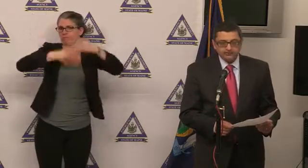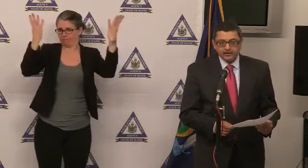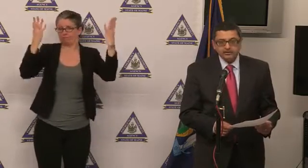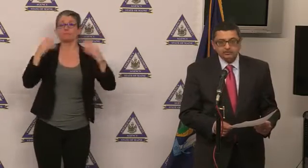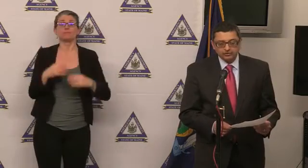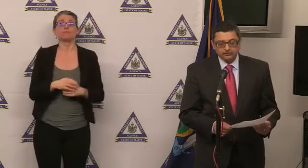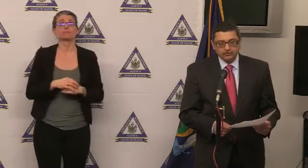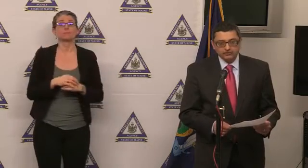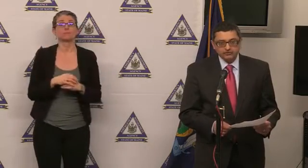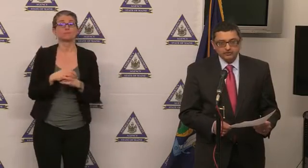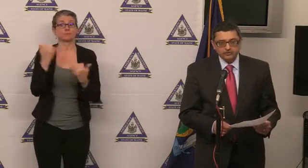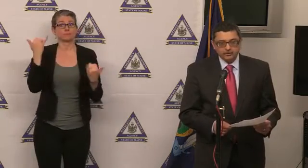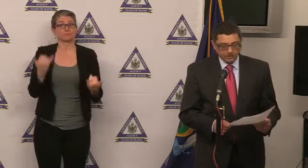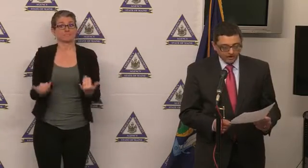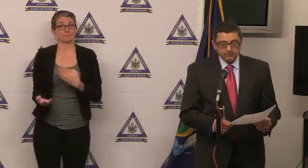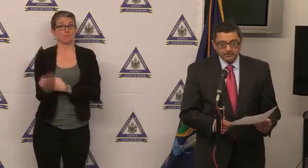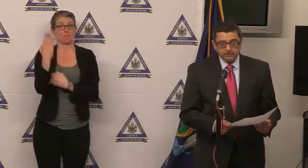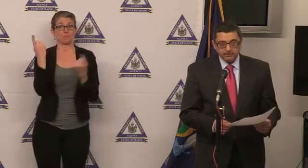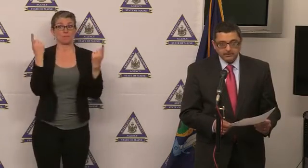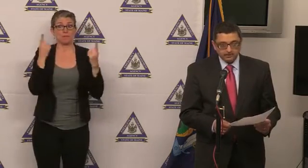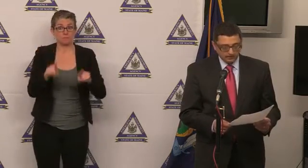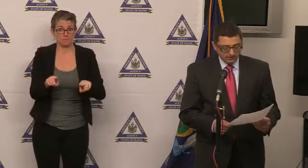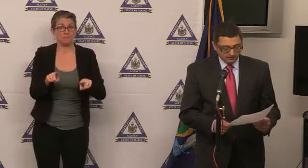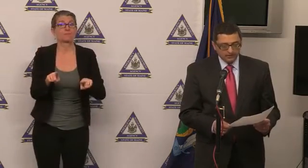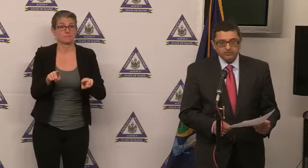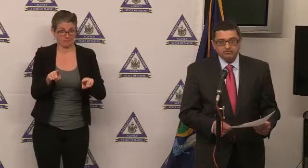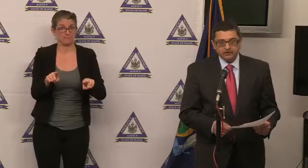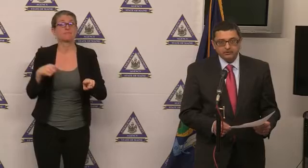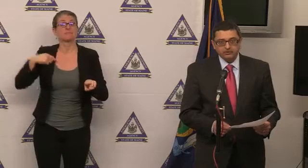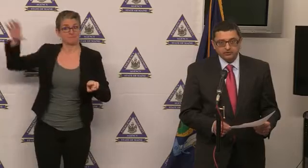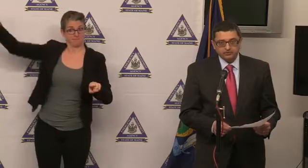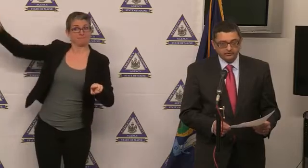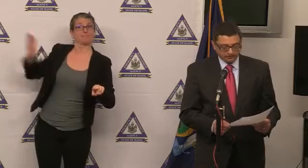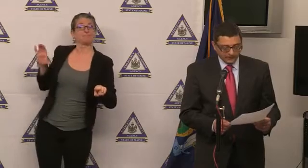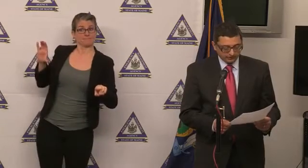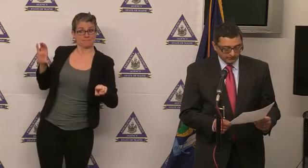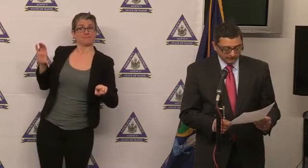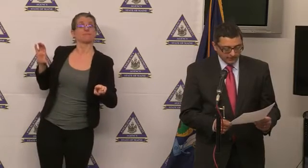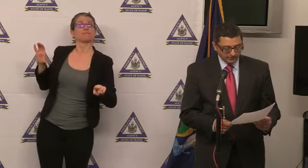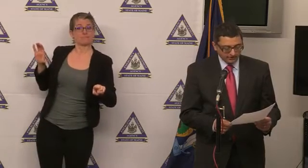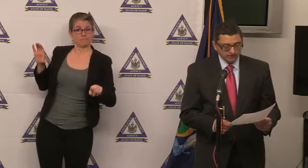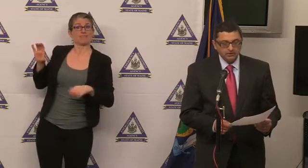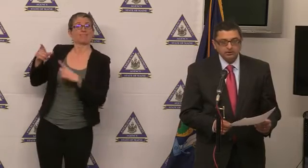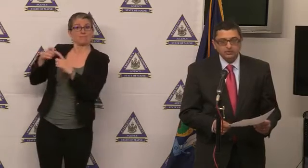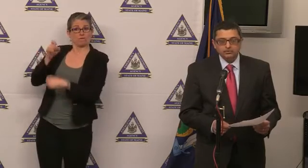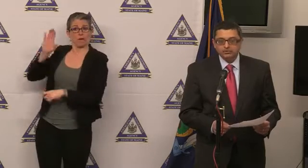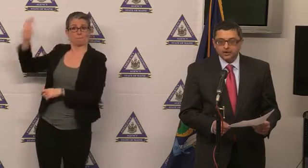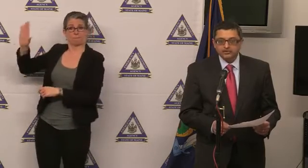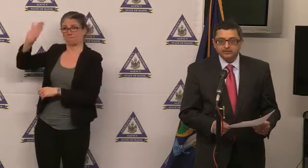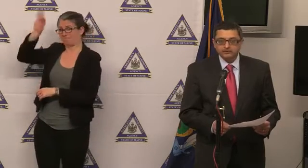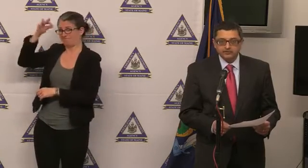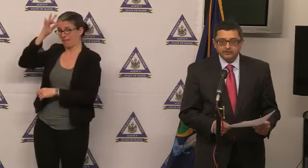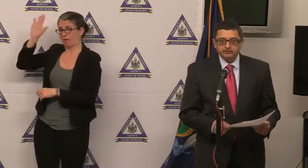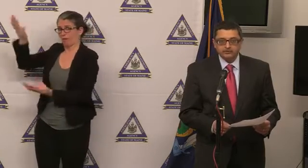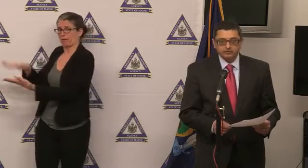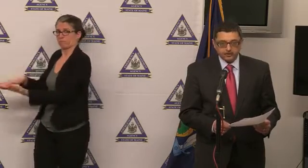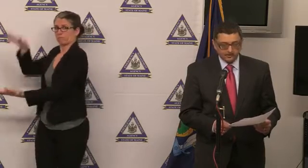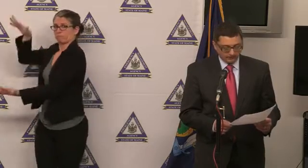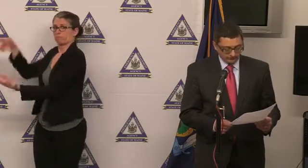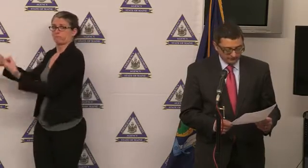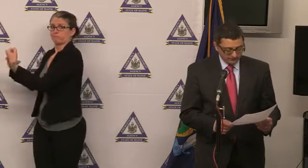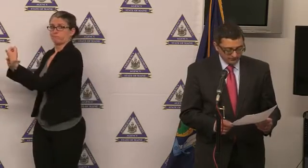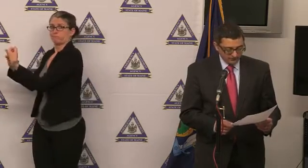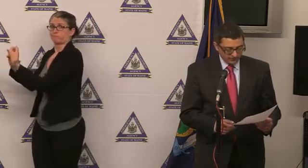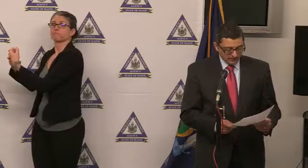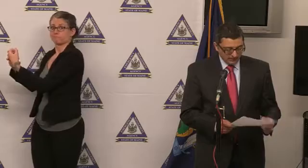its second shipment of PPE from the Federal Strategic National Stockpile, which arrived at CDC's